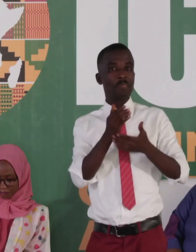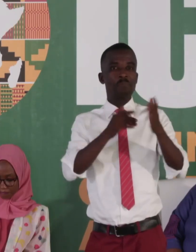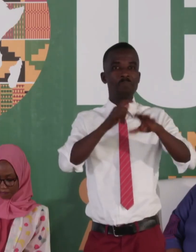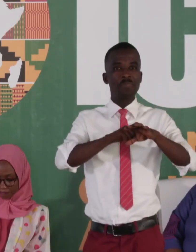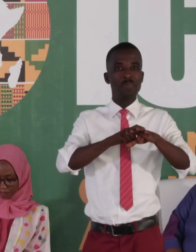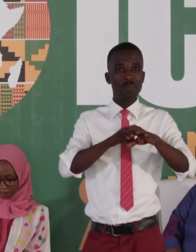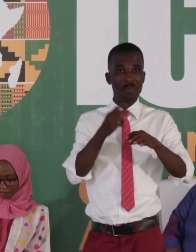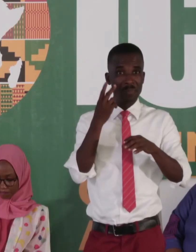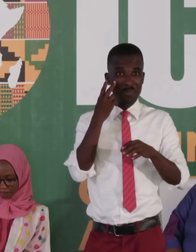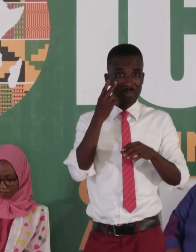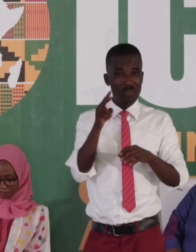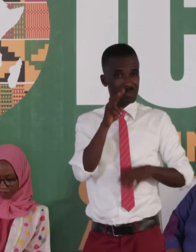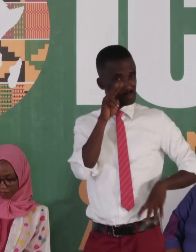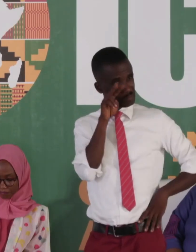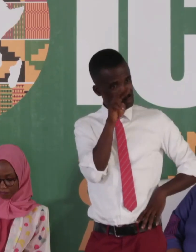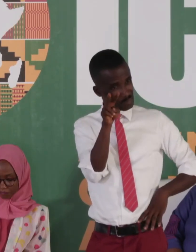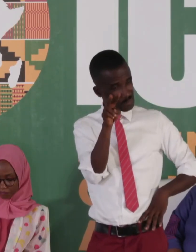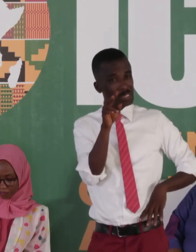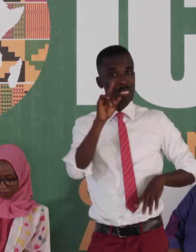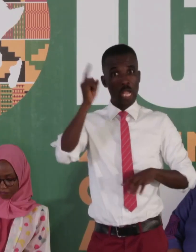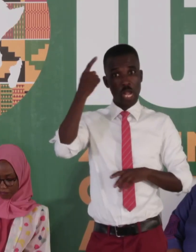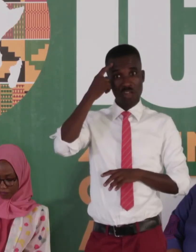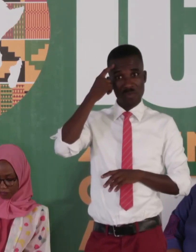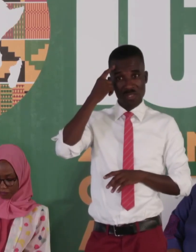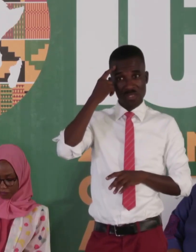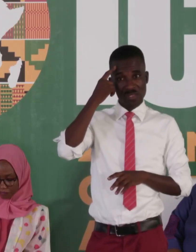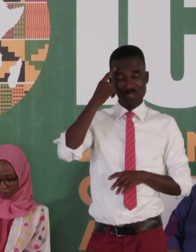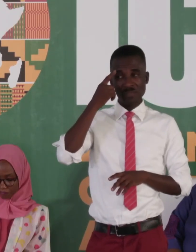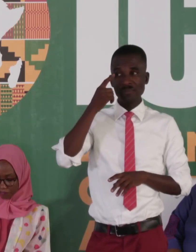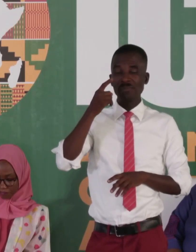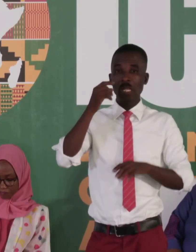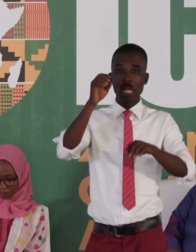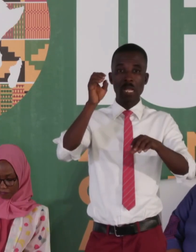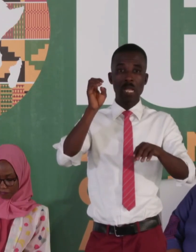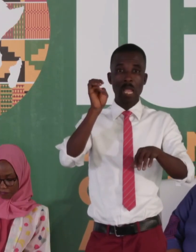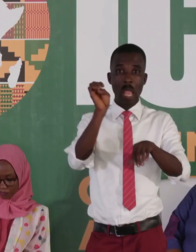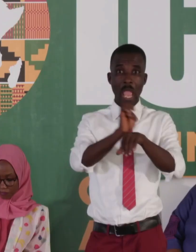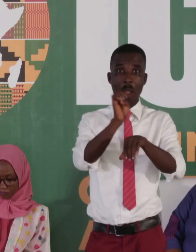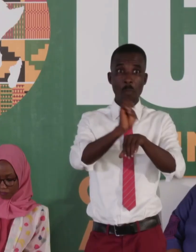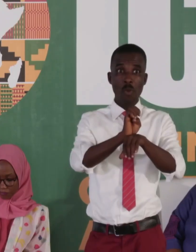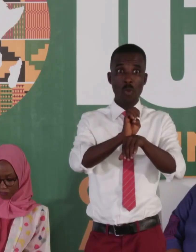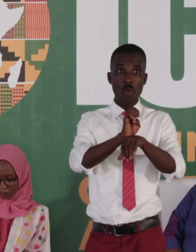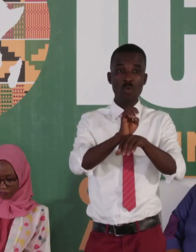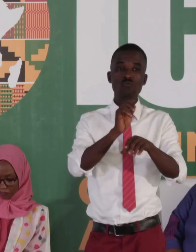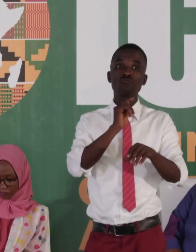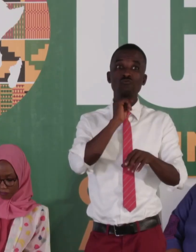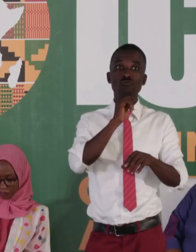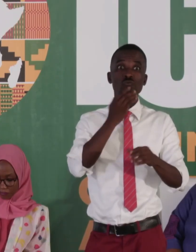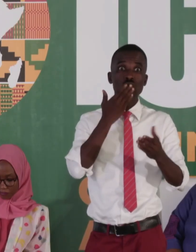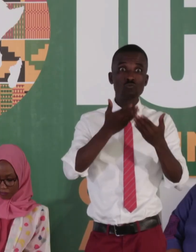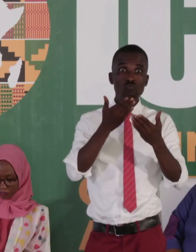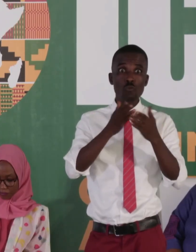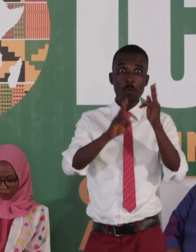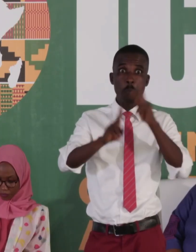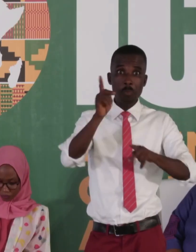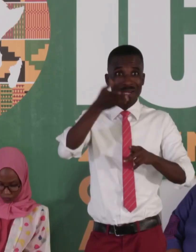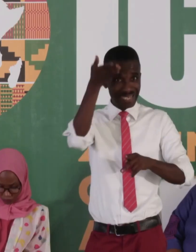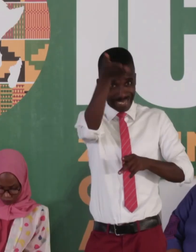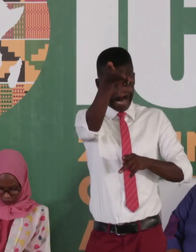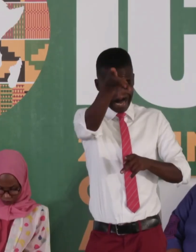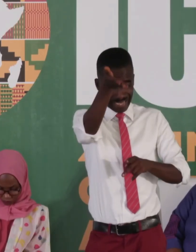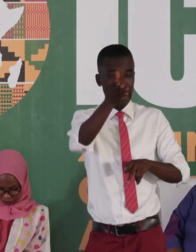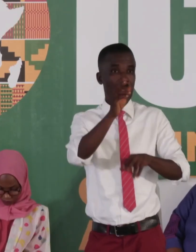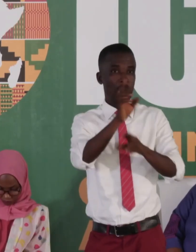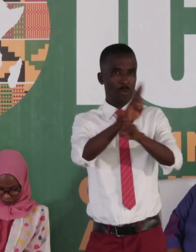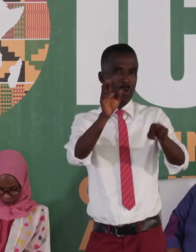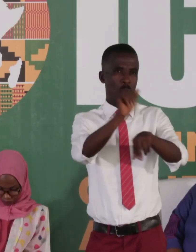also advocate is that government can employ qualified indigents who already live in Bawku and are ready to work